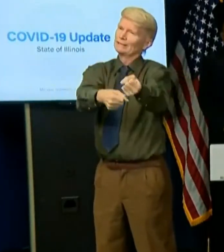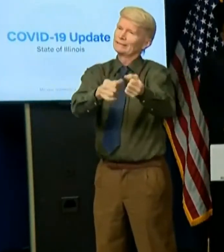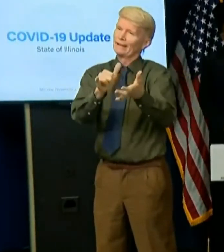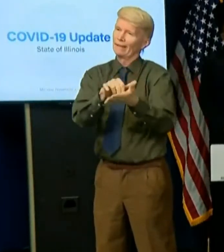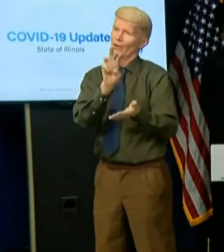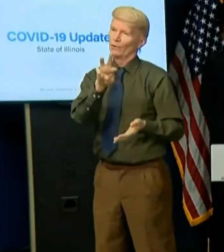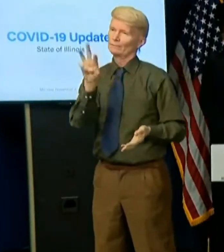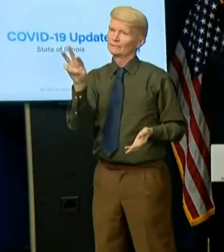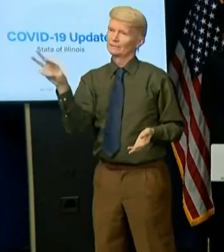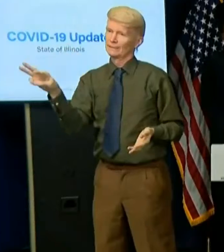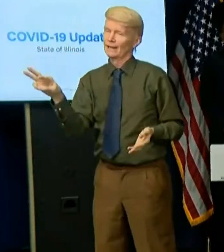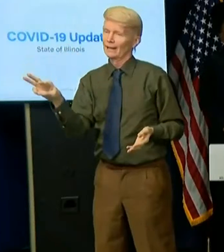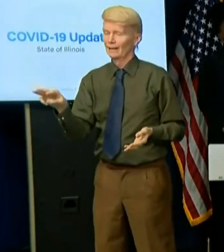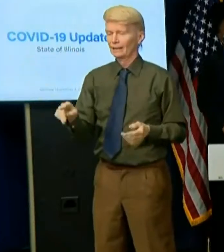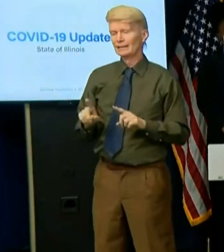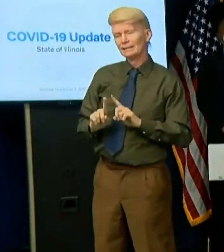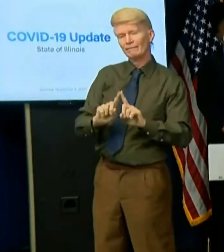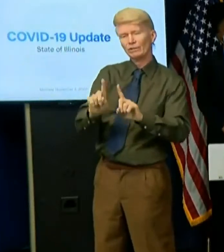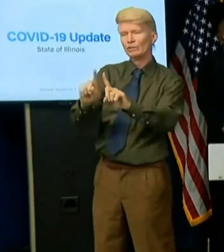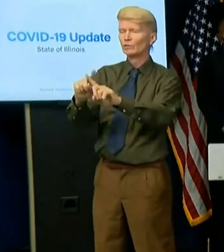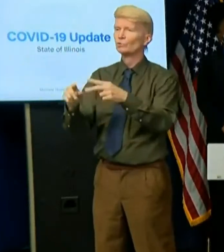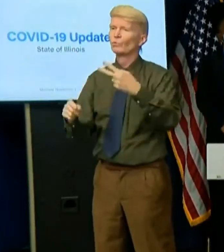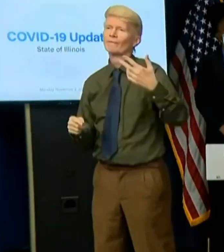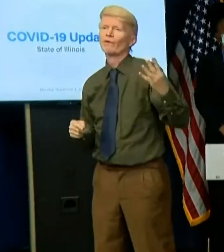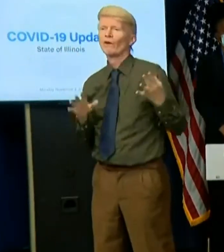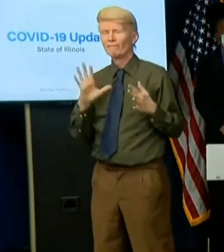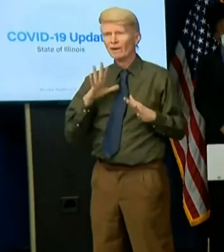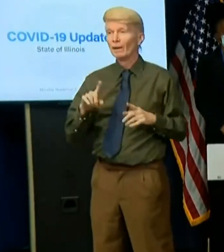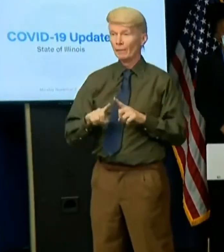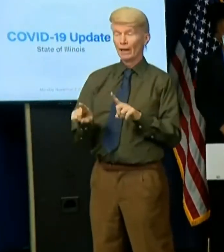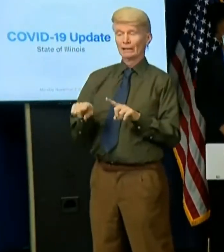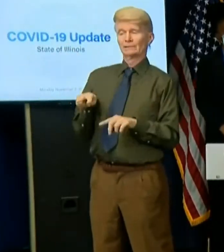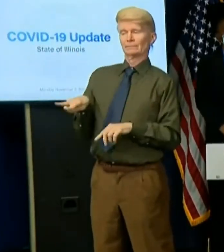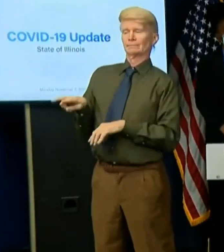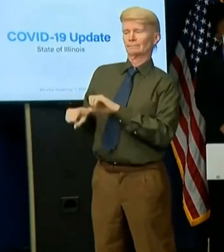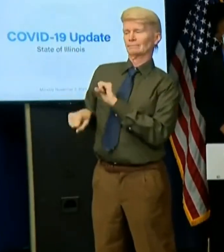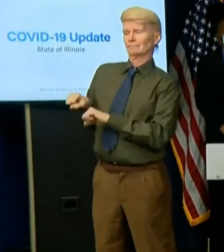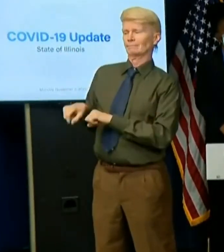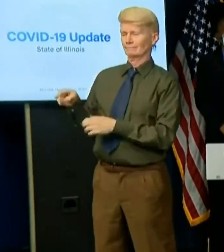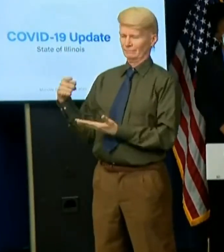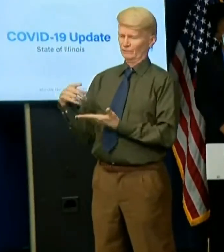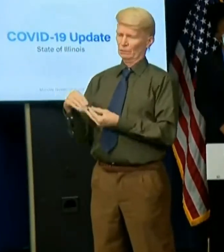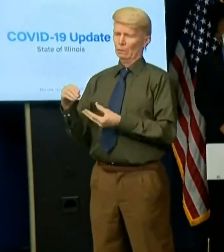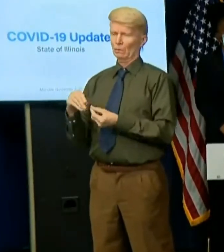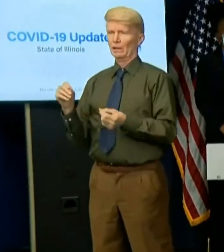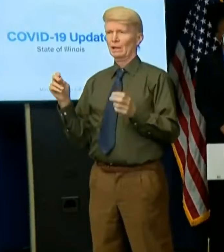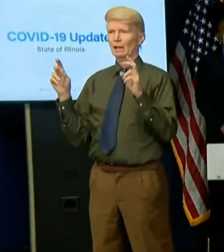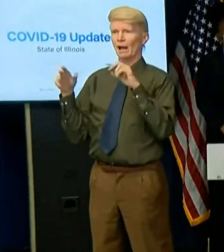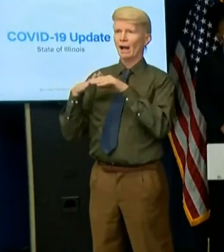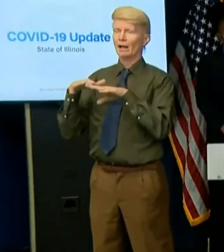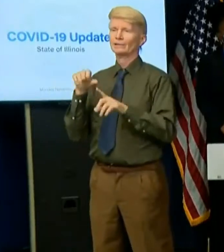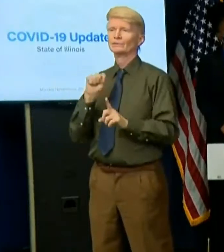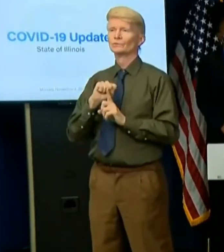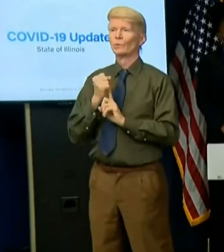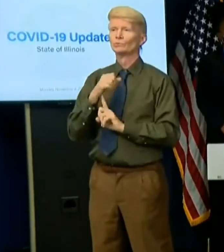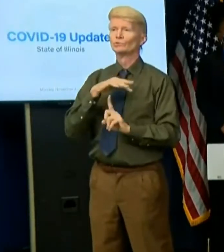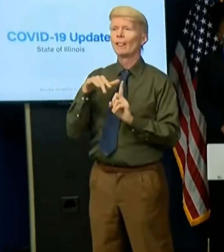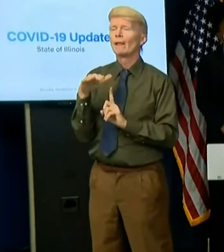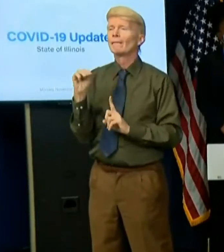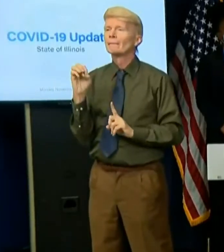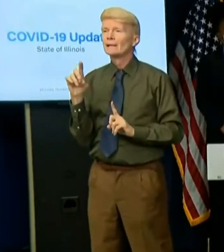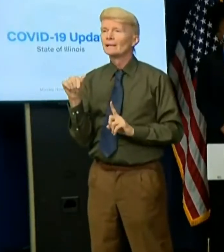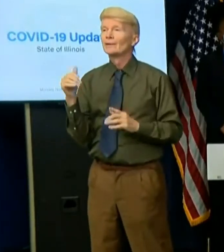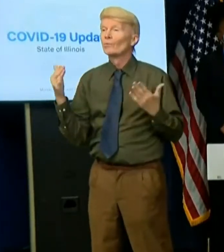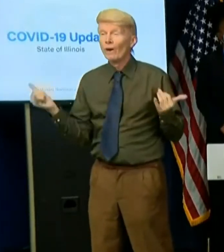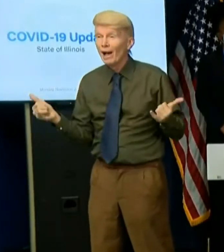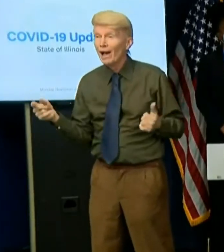Look at a variety of news outlets if you like, but be wary of claims you see on social media. Foreign actors